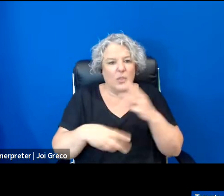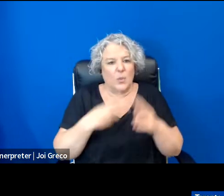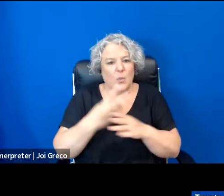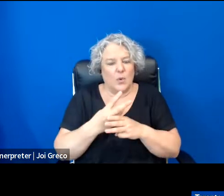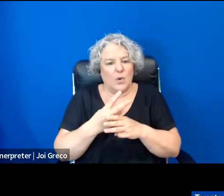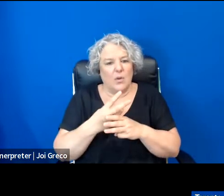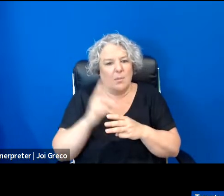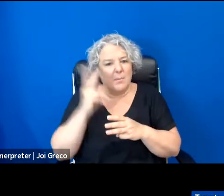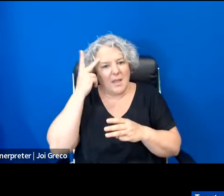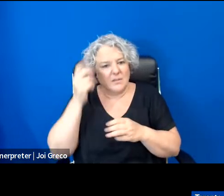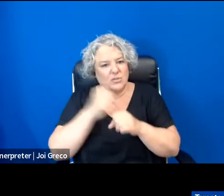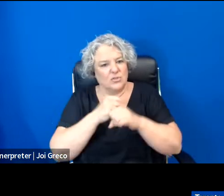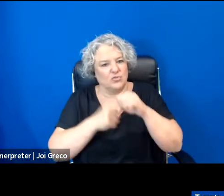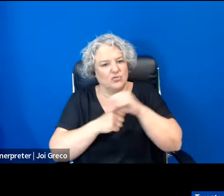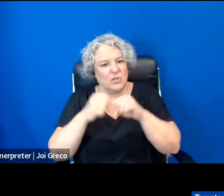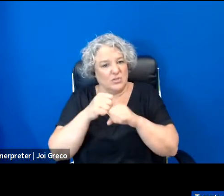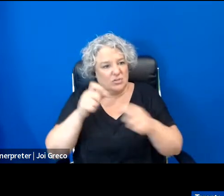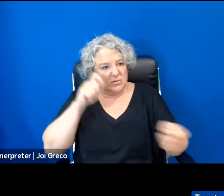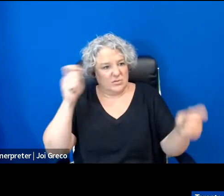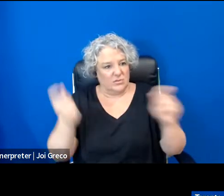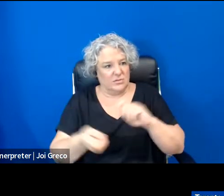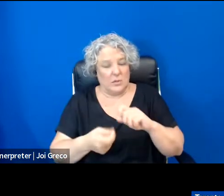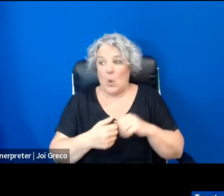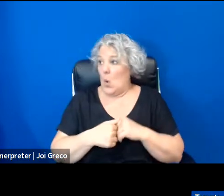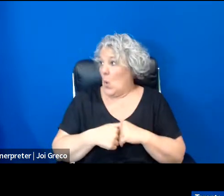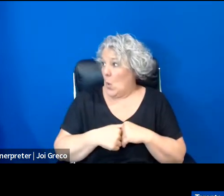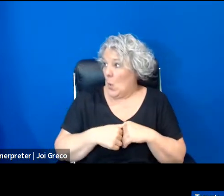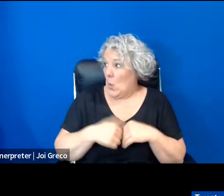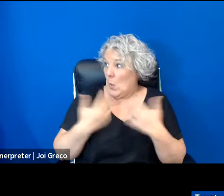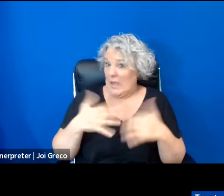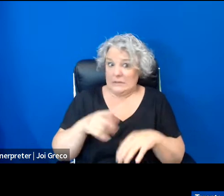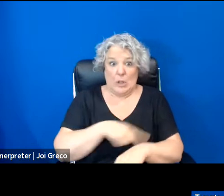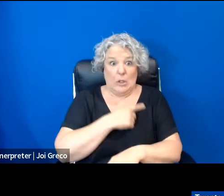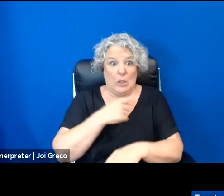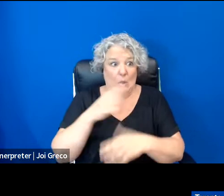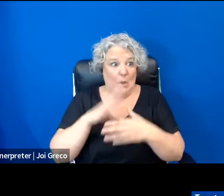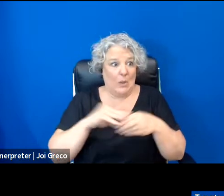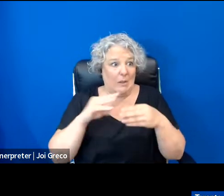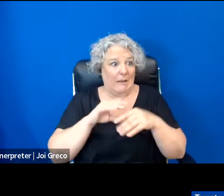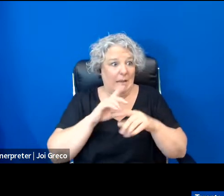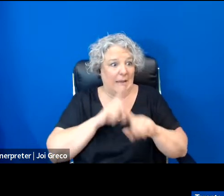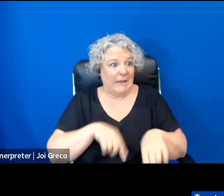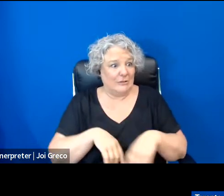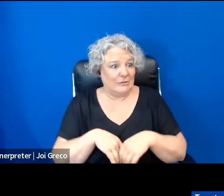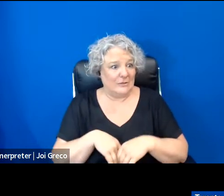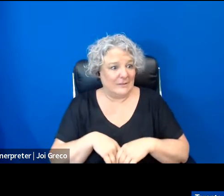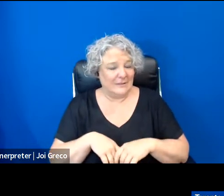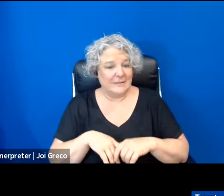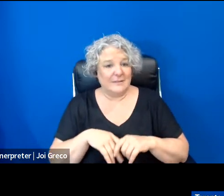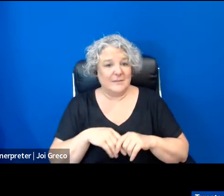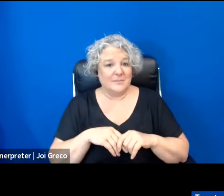structured. Well, that will take a long time to answer. Yeah.